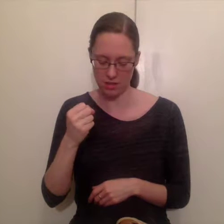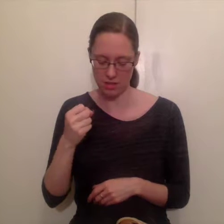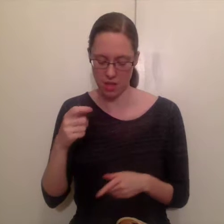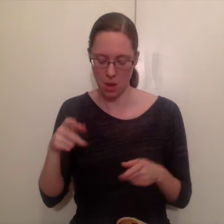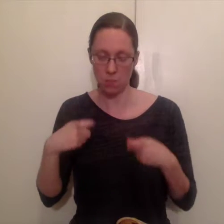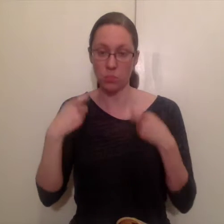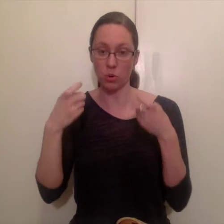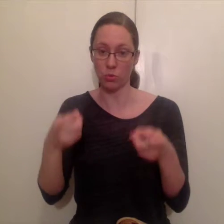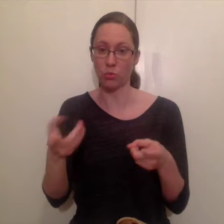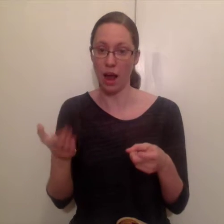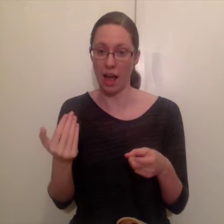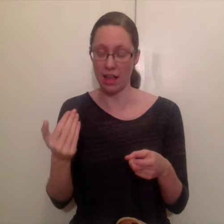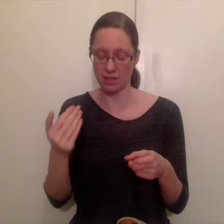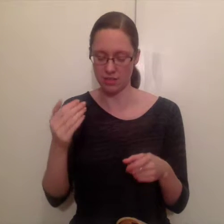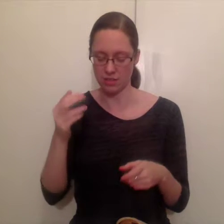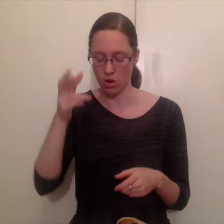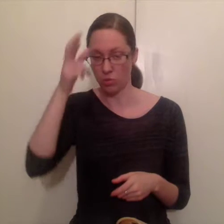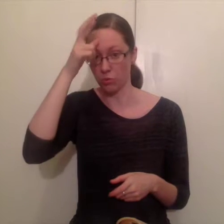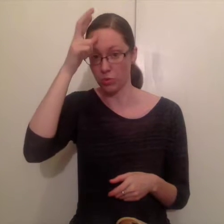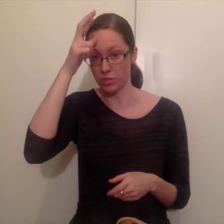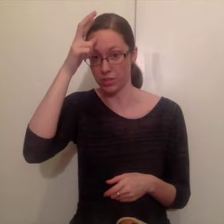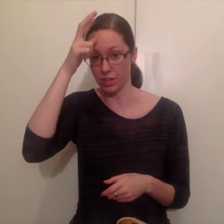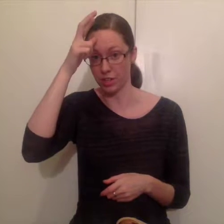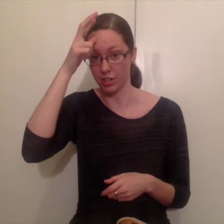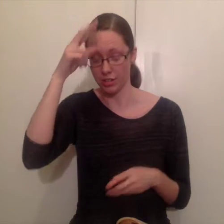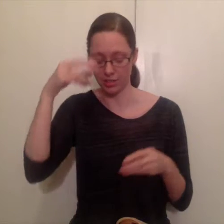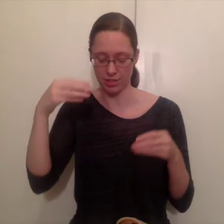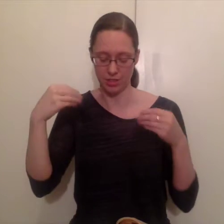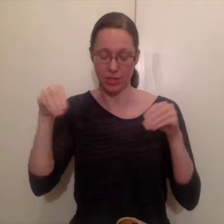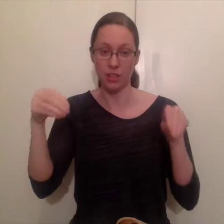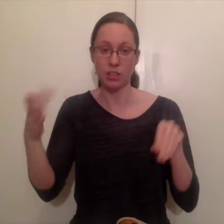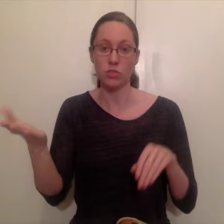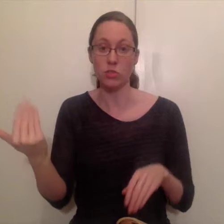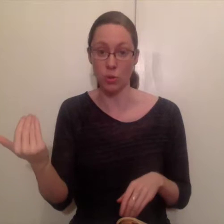Mama's prized rooster. Sold.